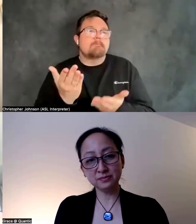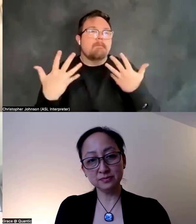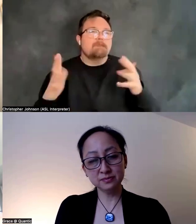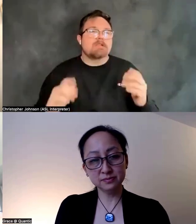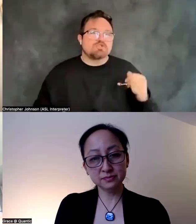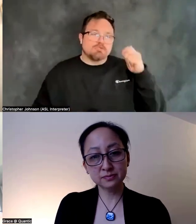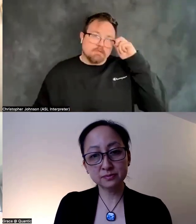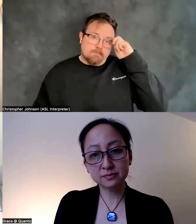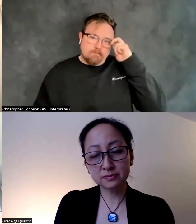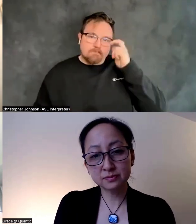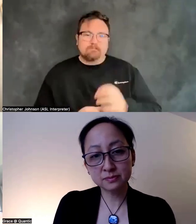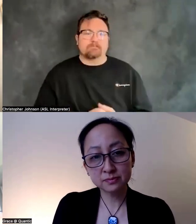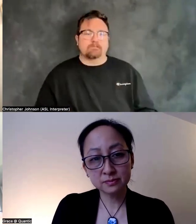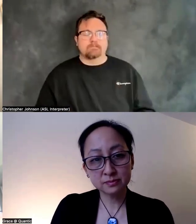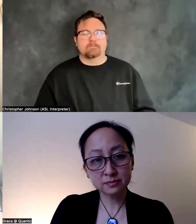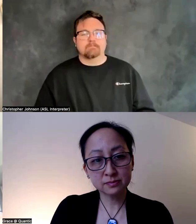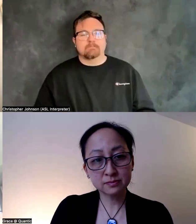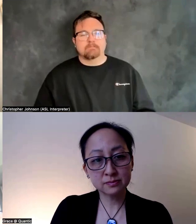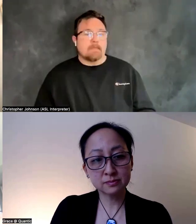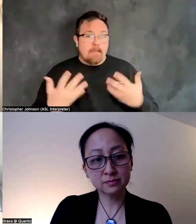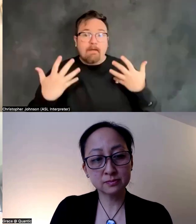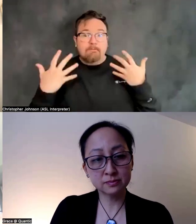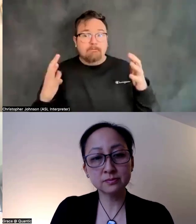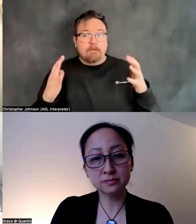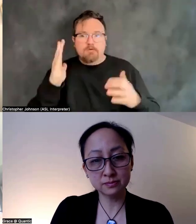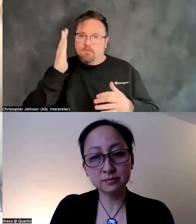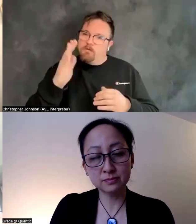And then once that's done, we're really going to try and push the marketing. So